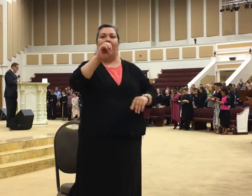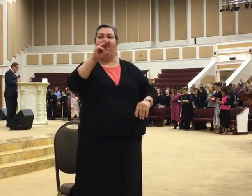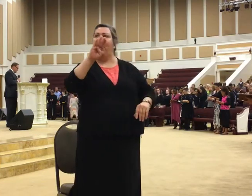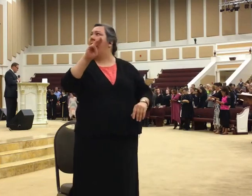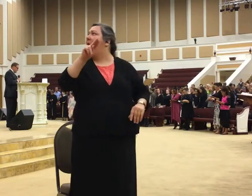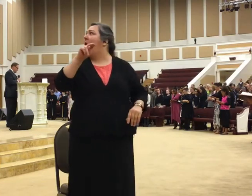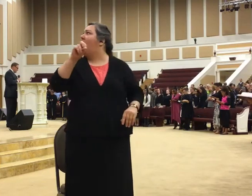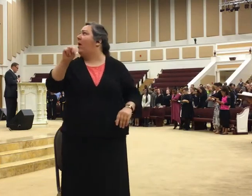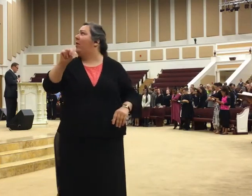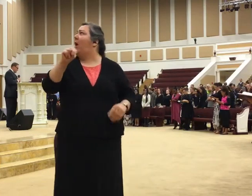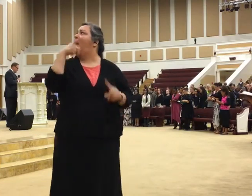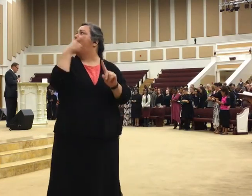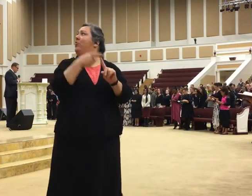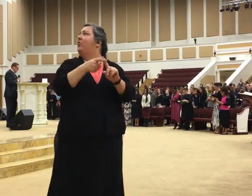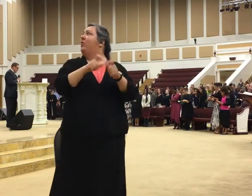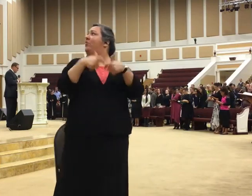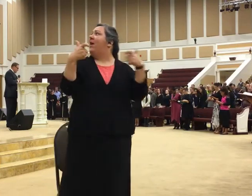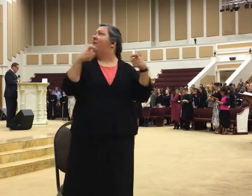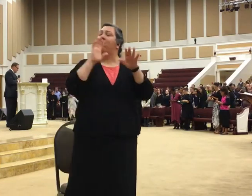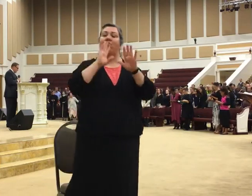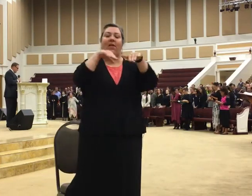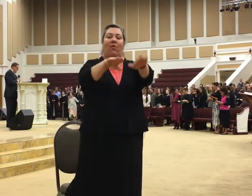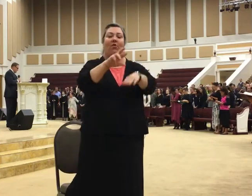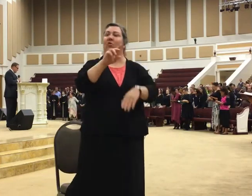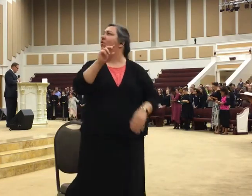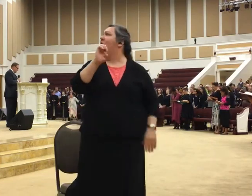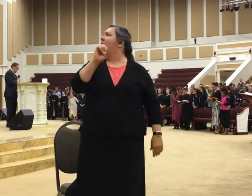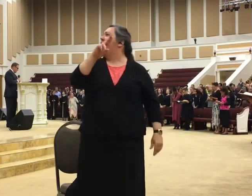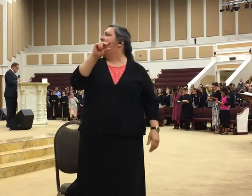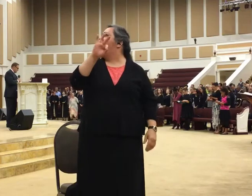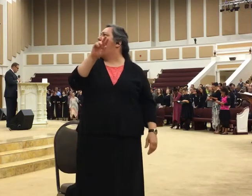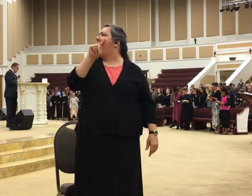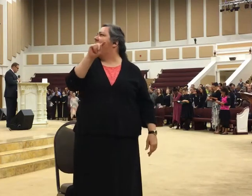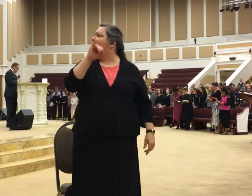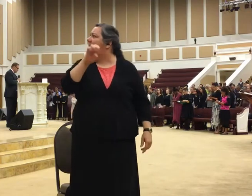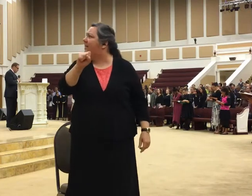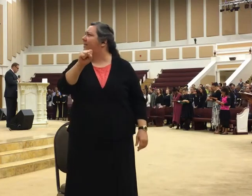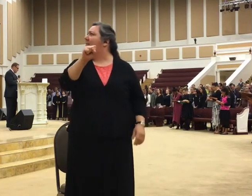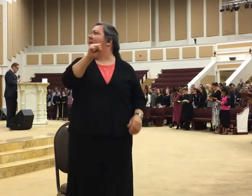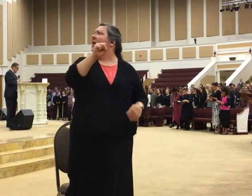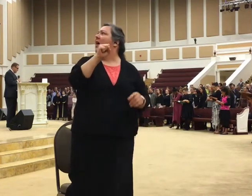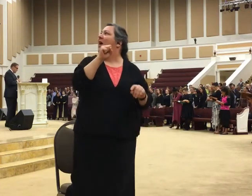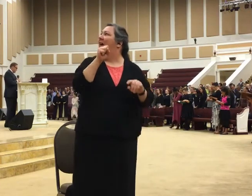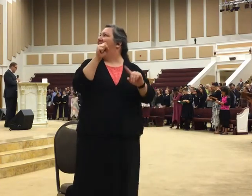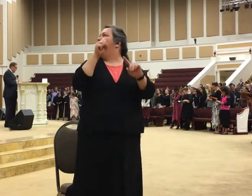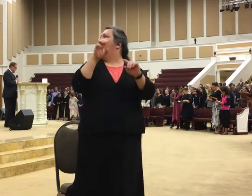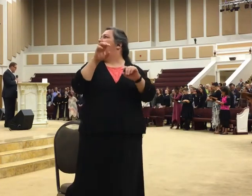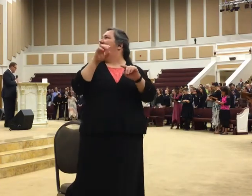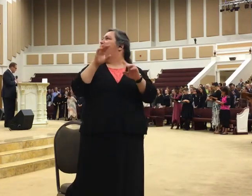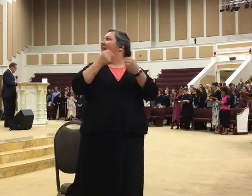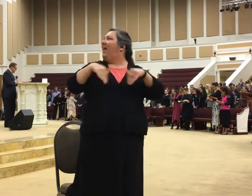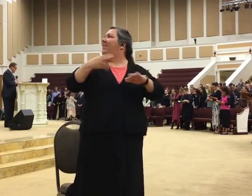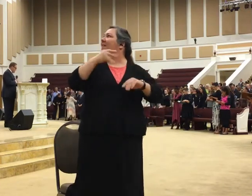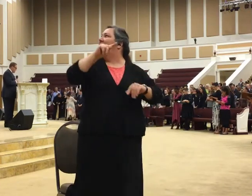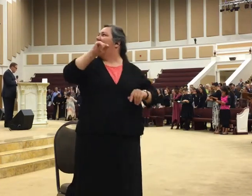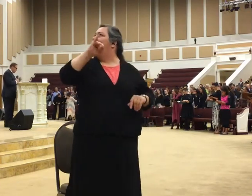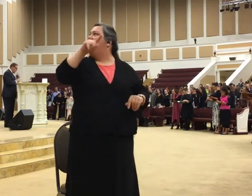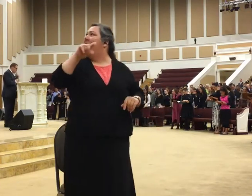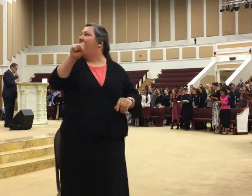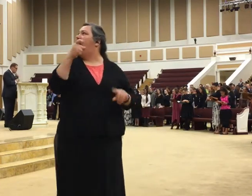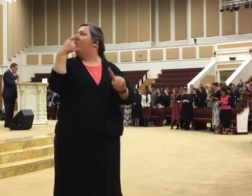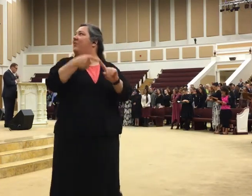the great river of Euphrates, all the land of the Hittites and under the great sea toward the going down of the sun, shall be